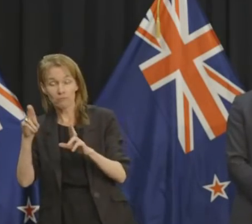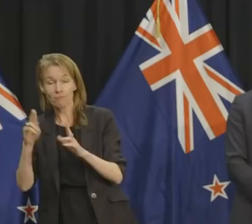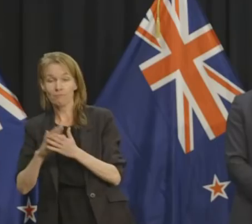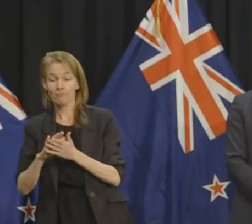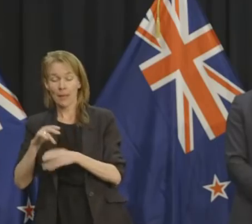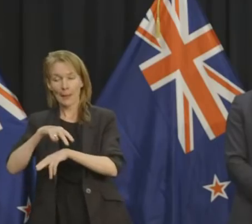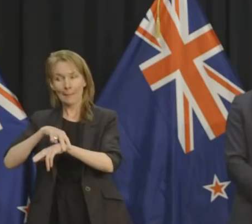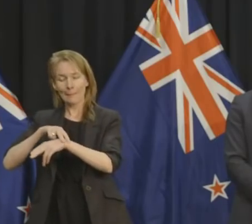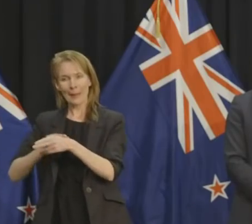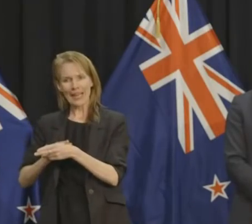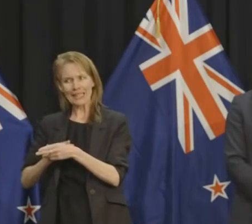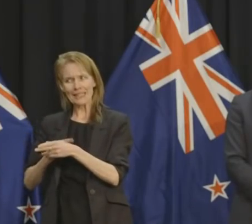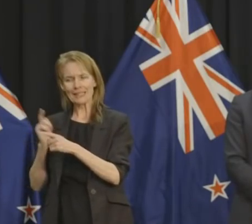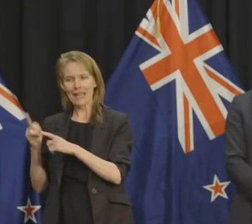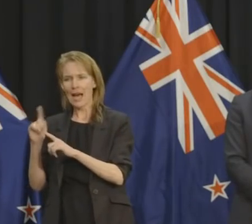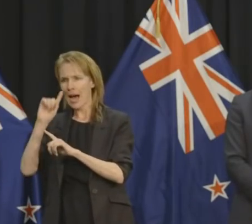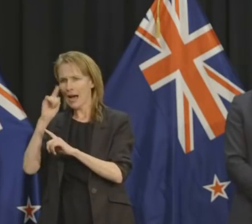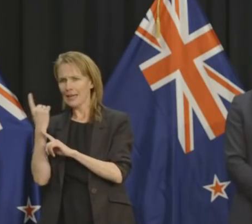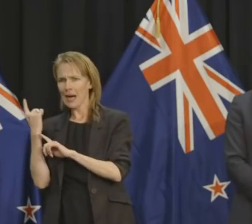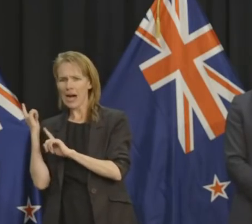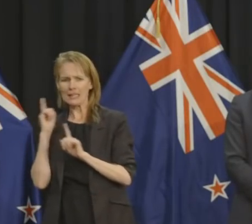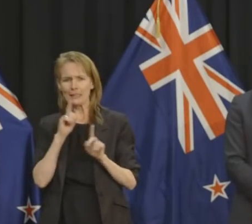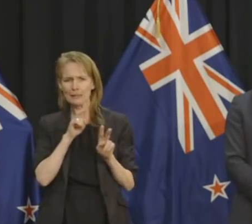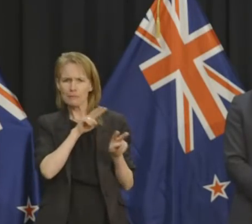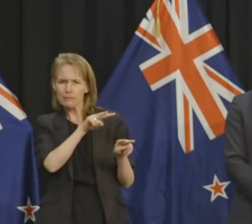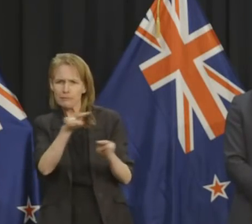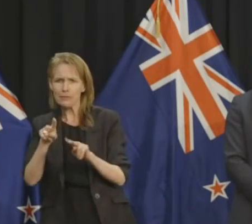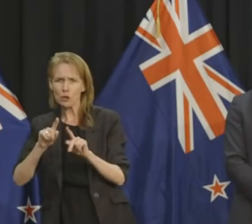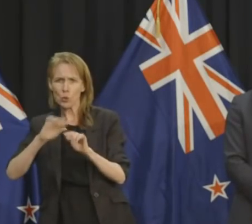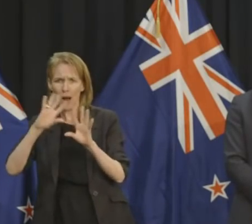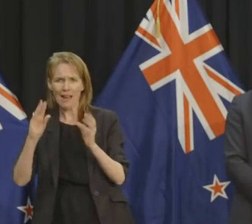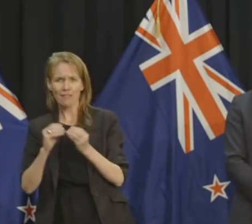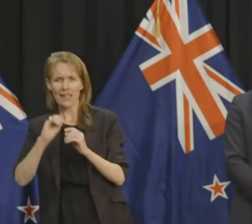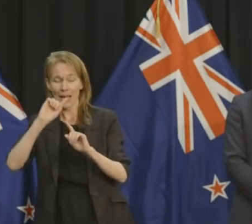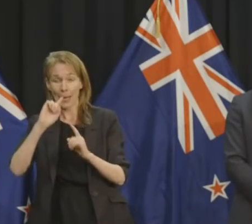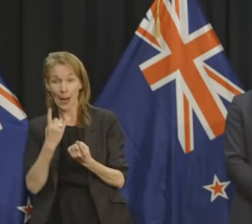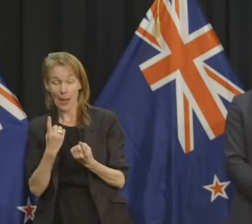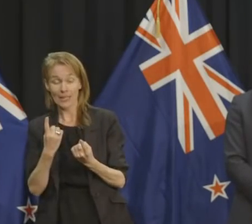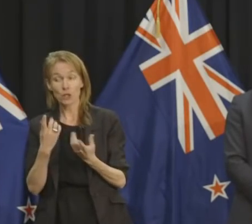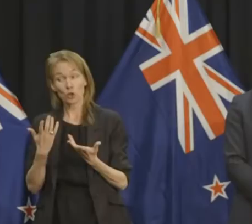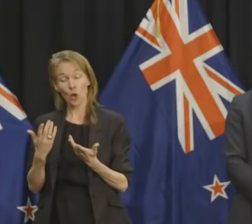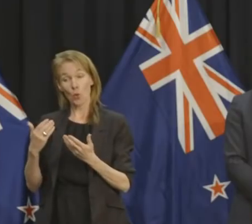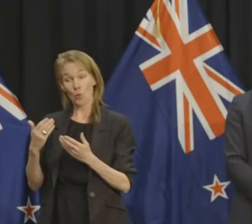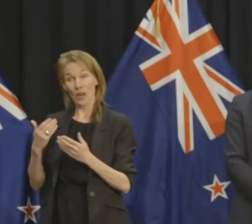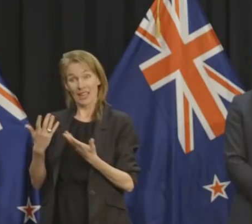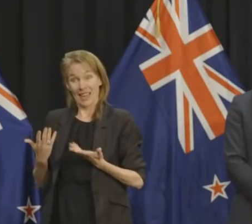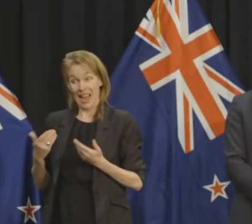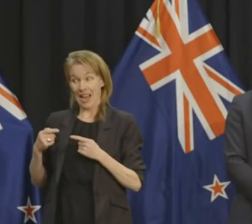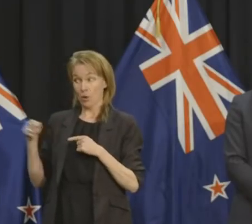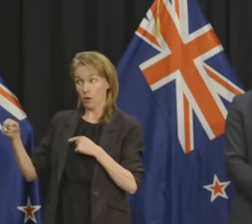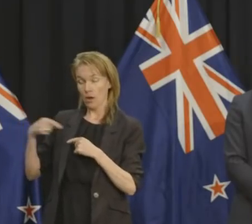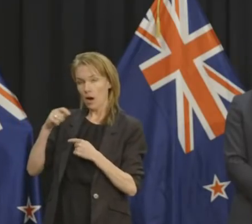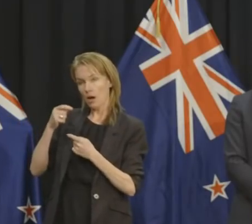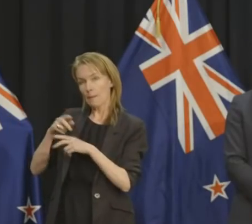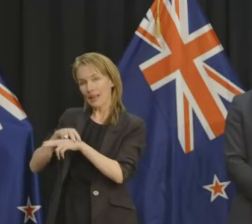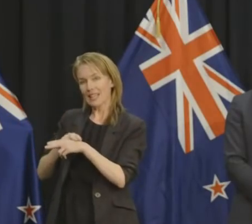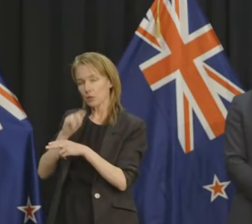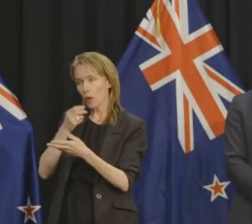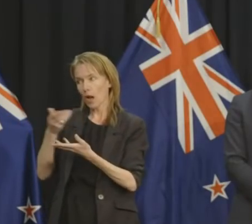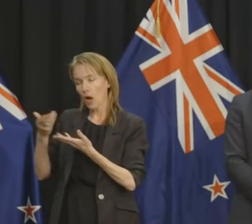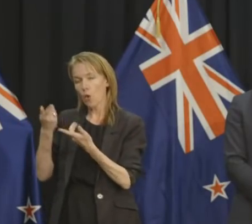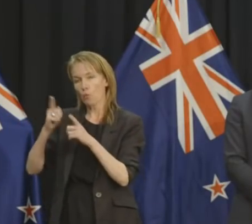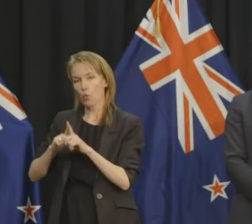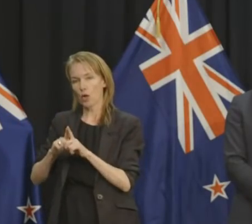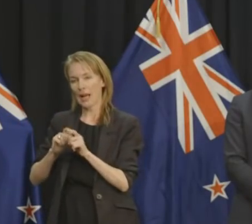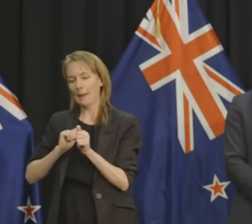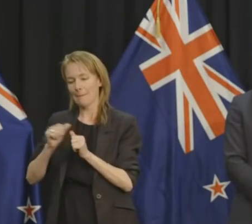tasks, and so we'll just be working closely with them to determine if it's best to have somebody on site or if we continue with the current process. We police told you they